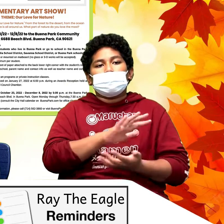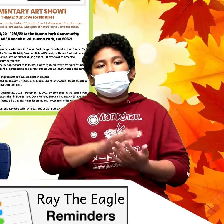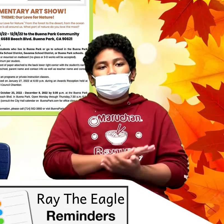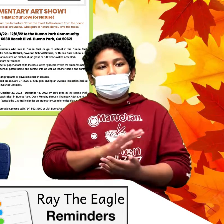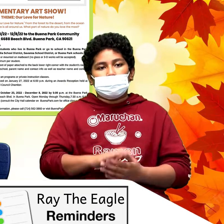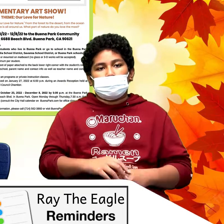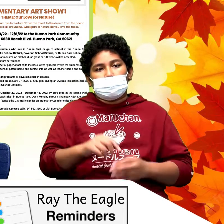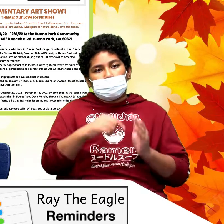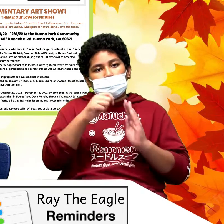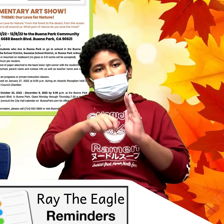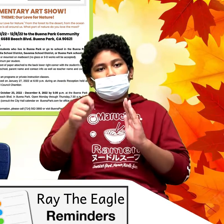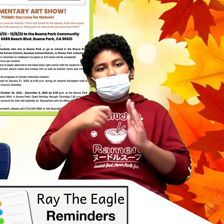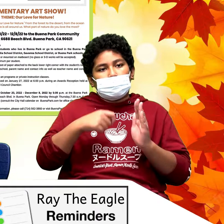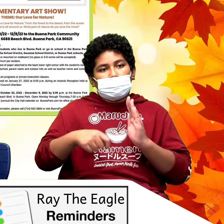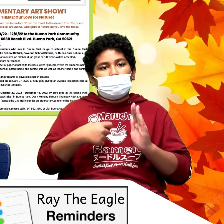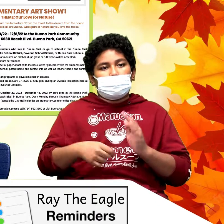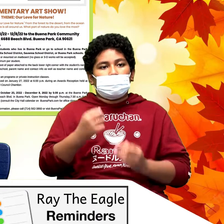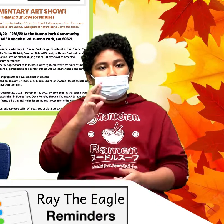or paint.